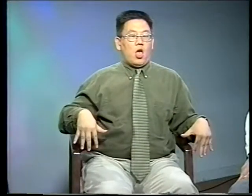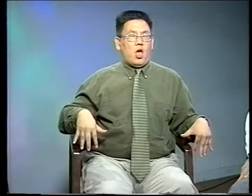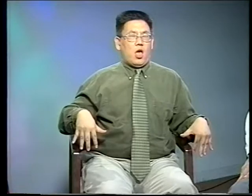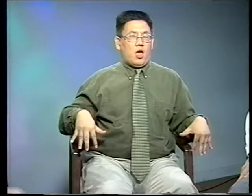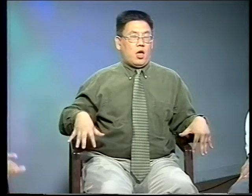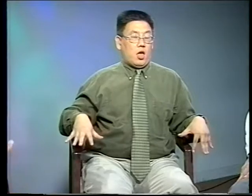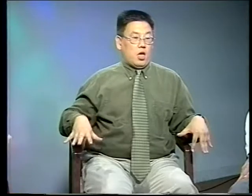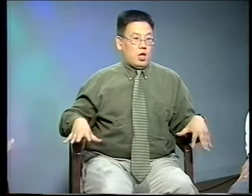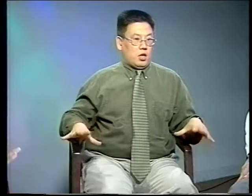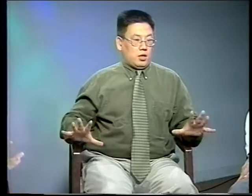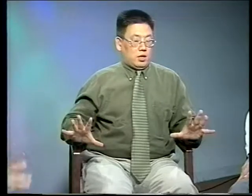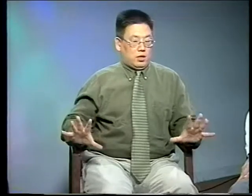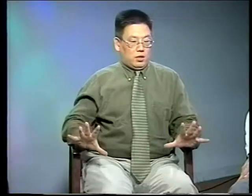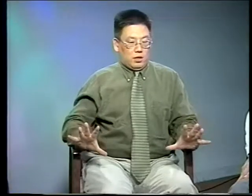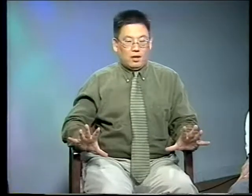skewed the purpose of what I was trying to say.